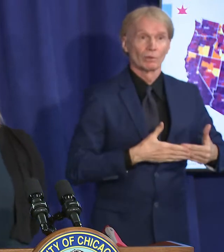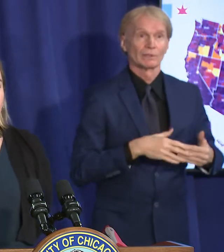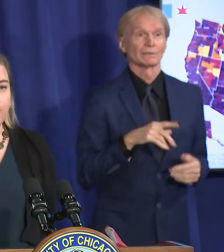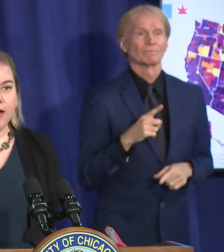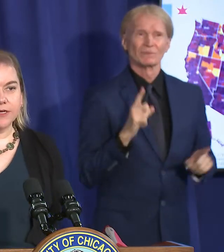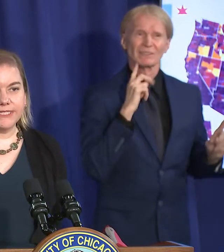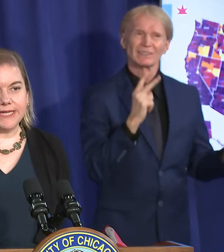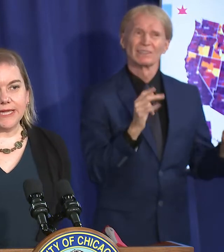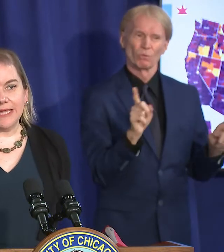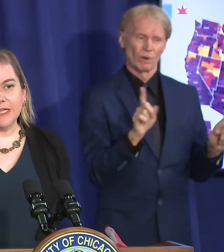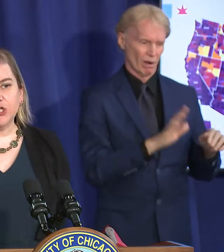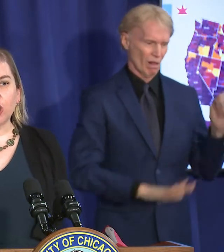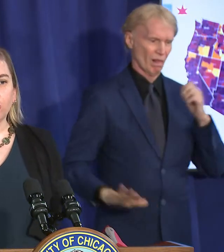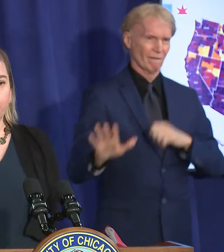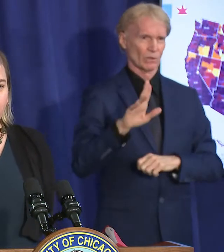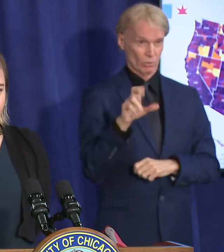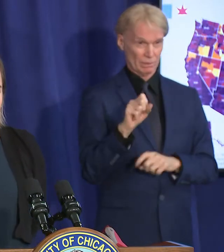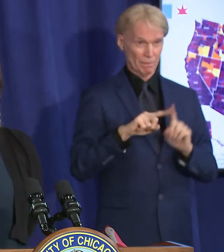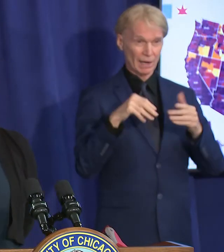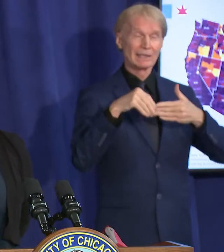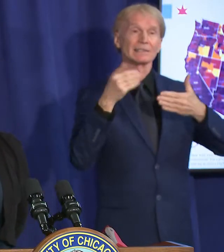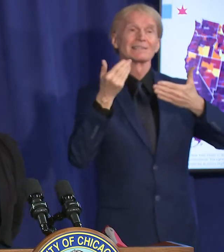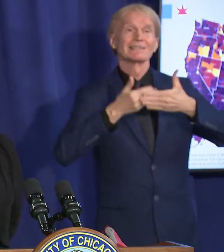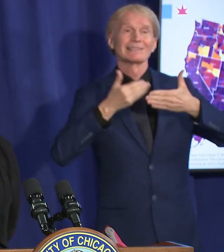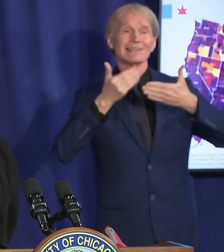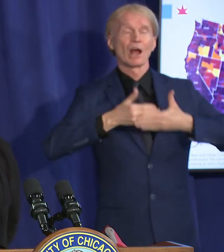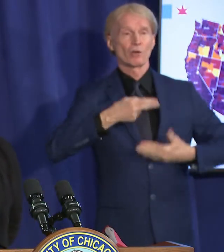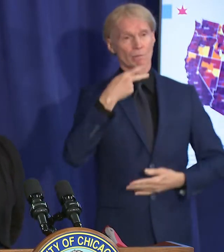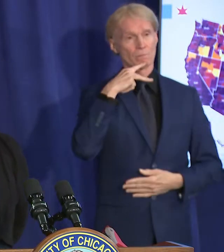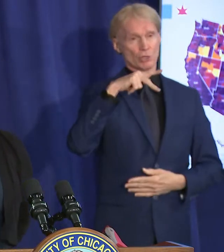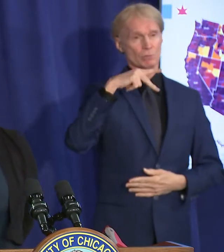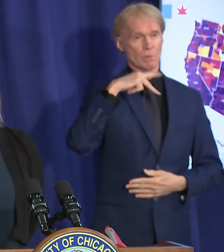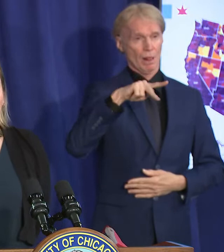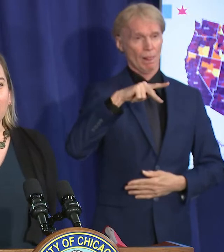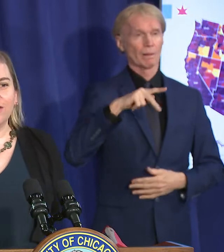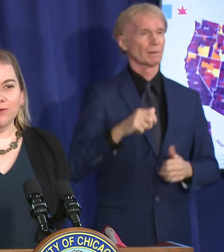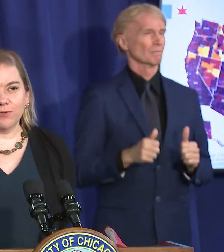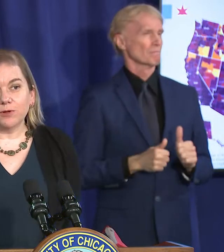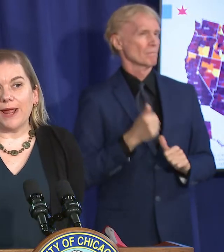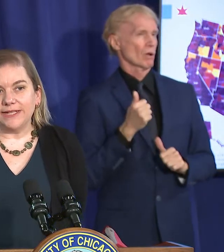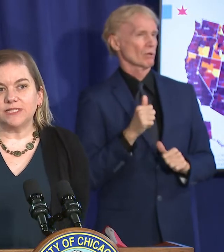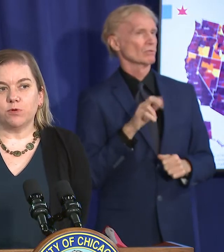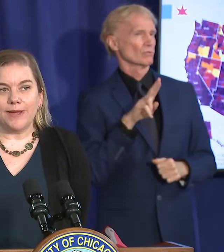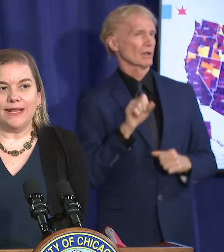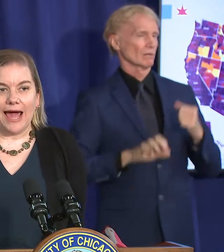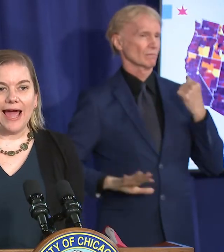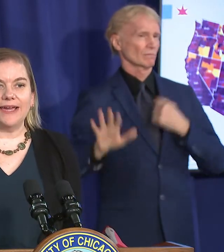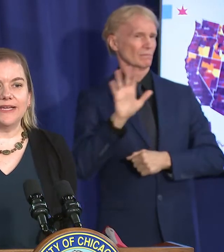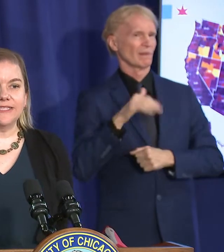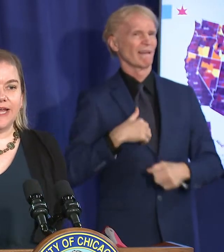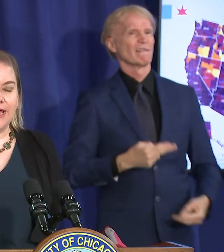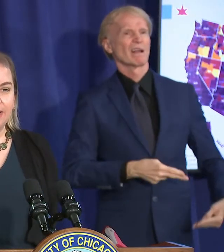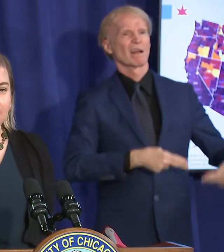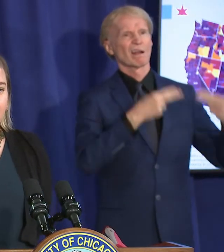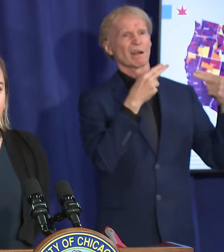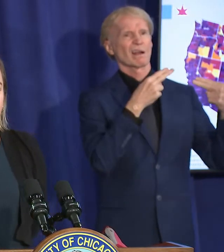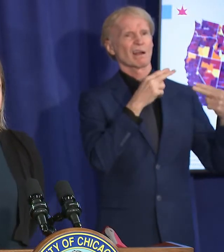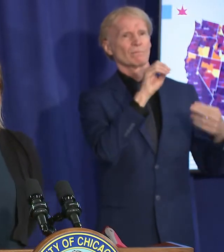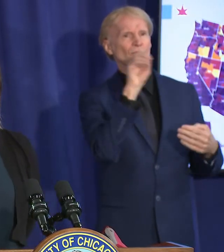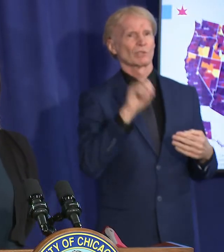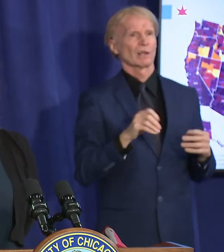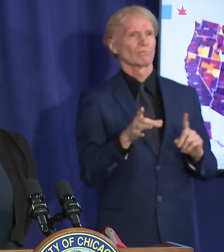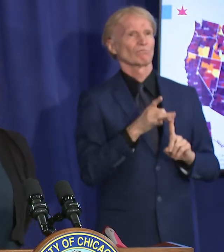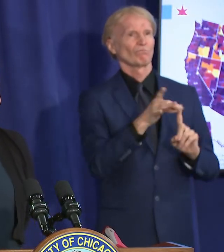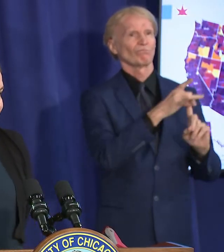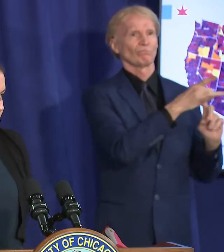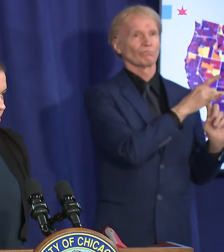this, we are seeing in the darker purple, which is much of the country, where the rates remain highest. And just